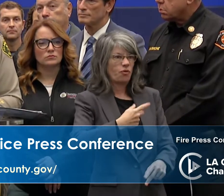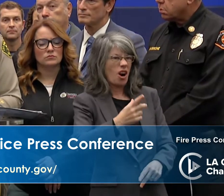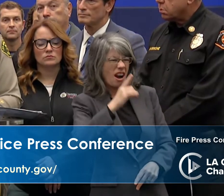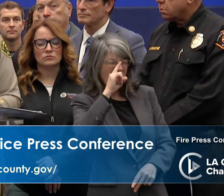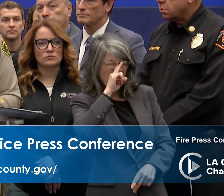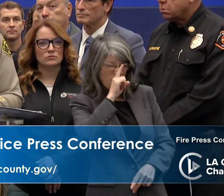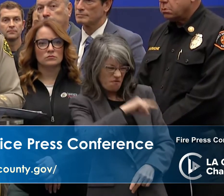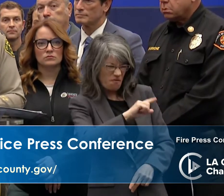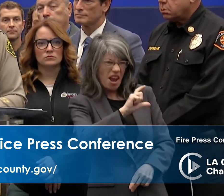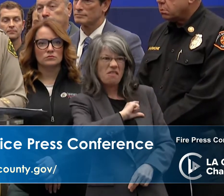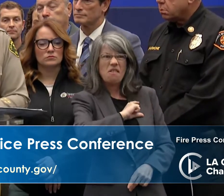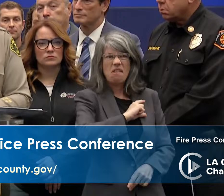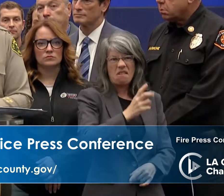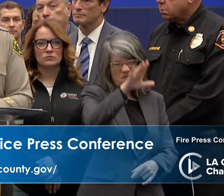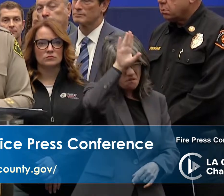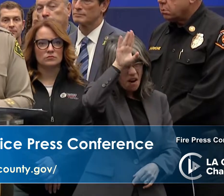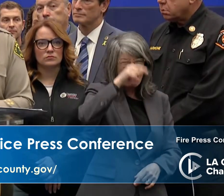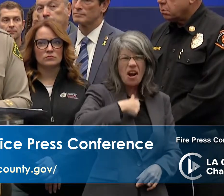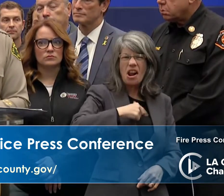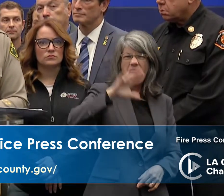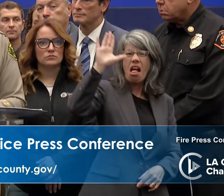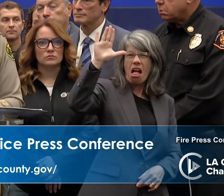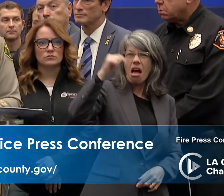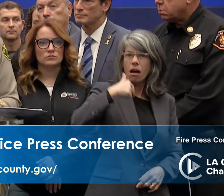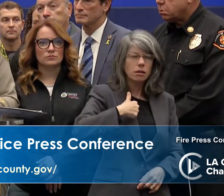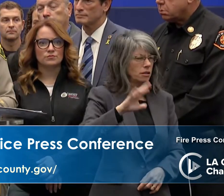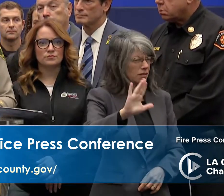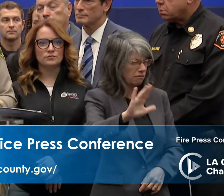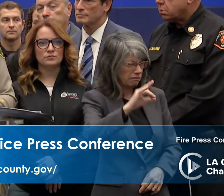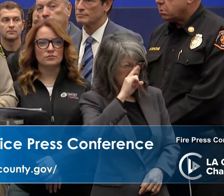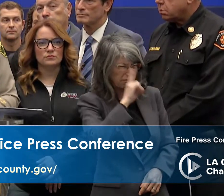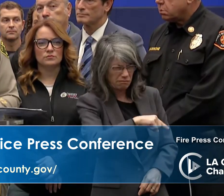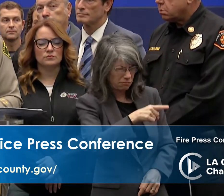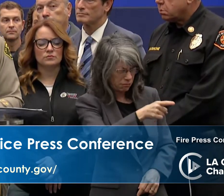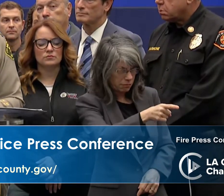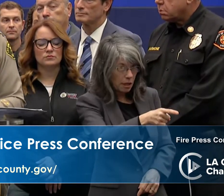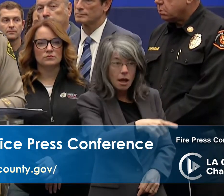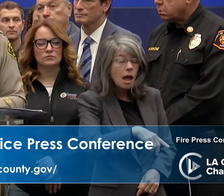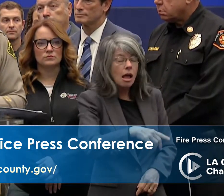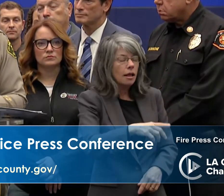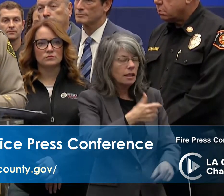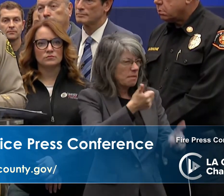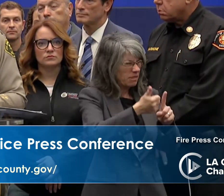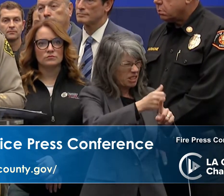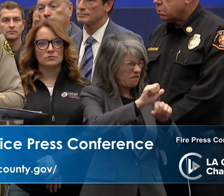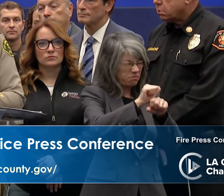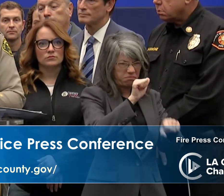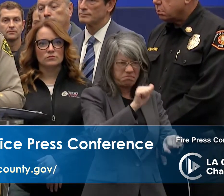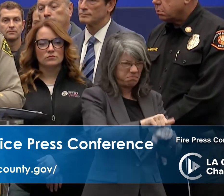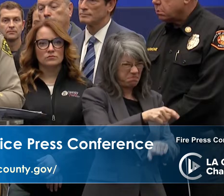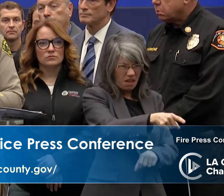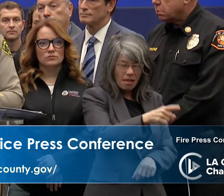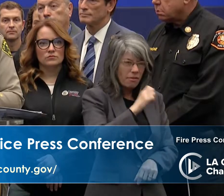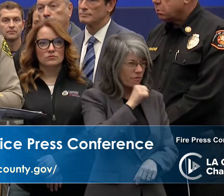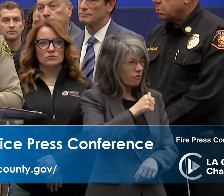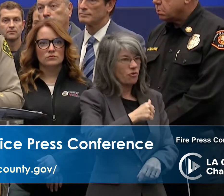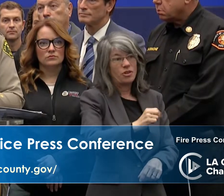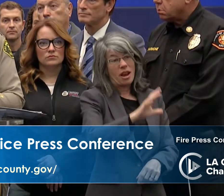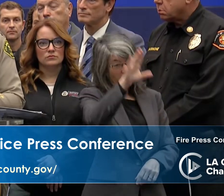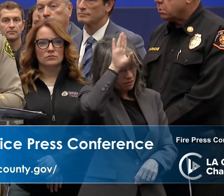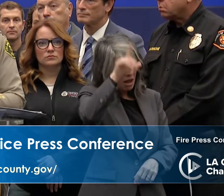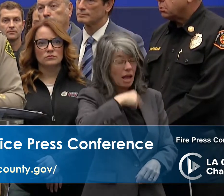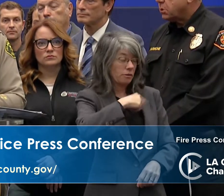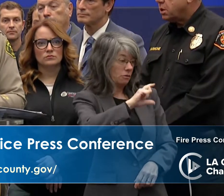a firefighter. Somebody else who is dressed like a fireman was not a fireman. I got to give a lot of credit